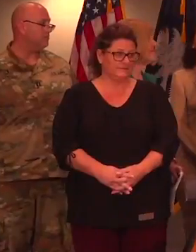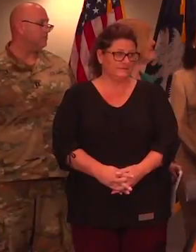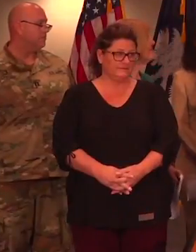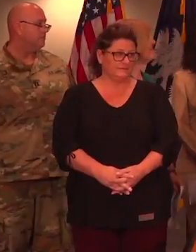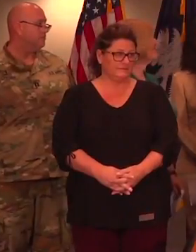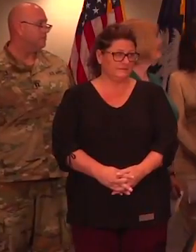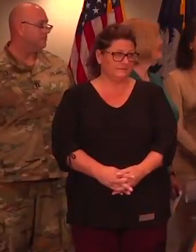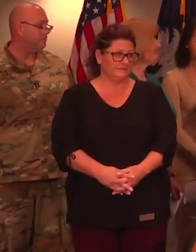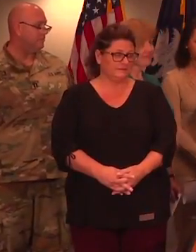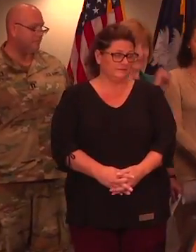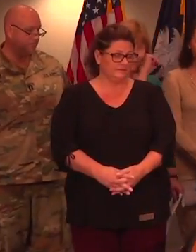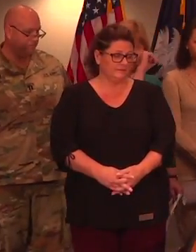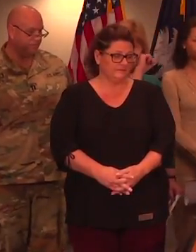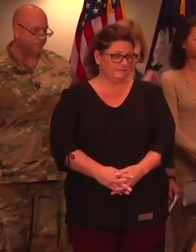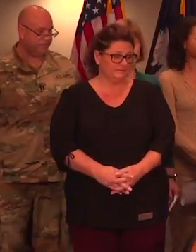Try to bunch up a little bit.